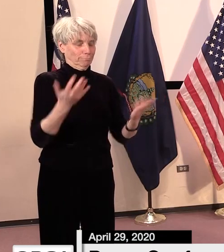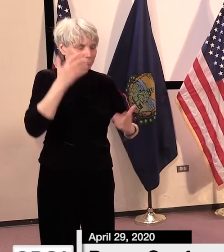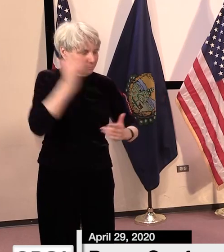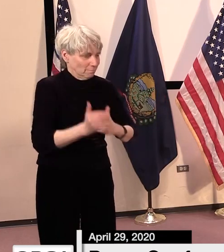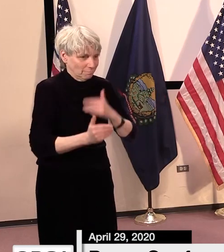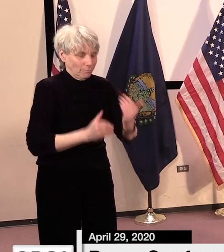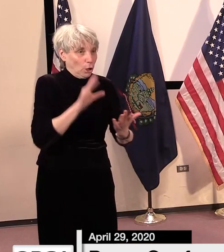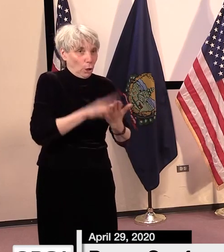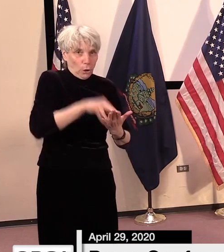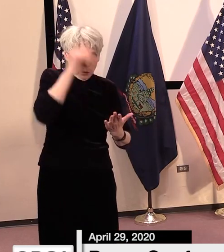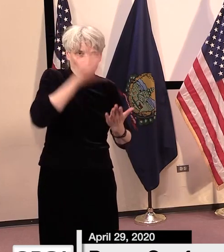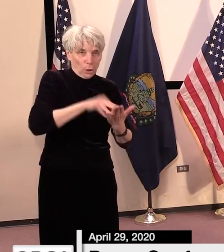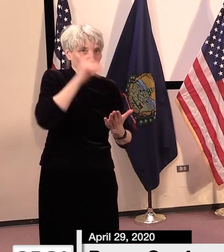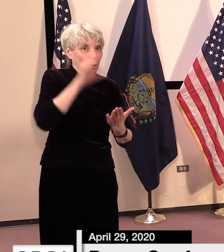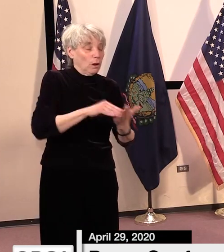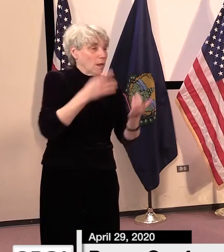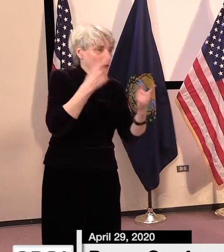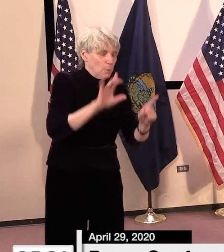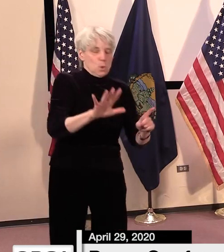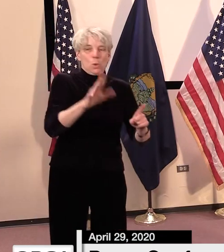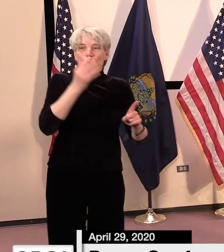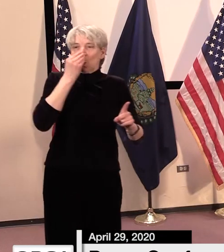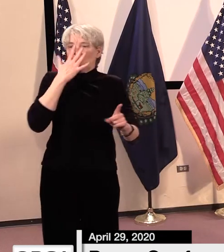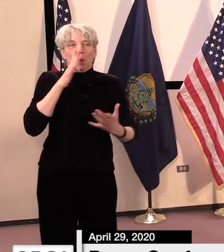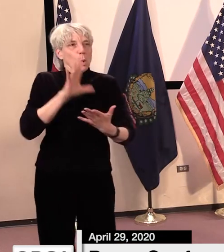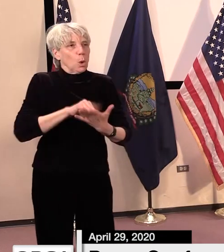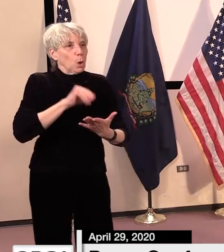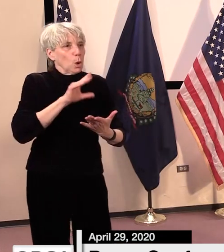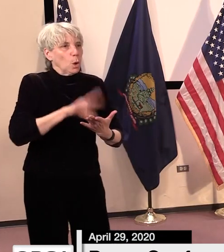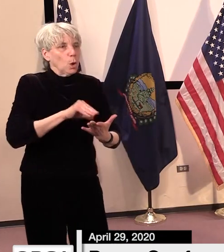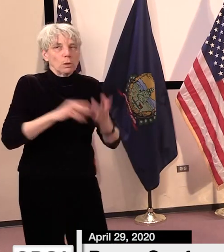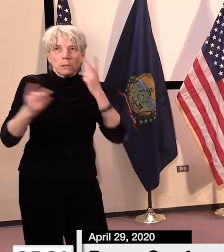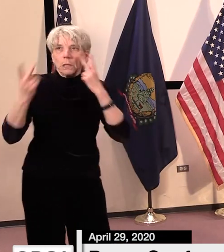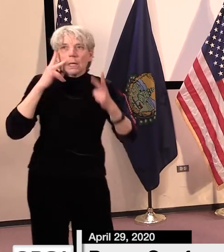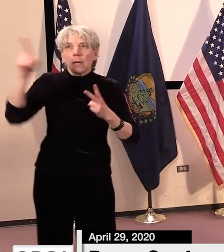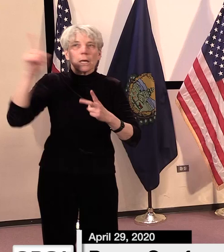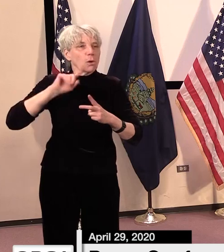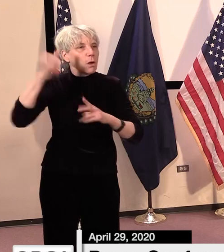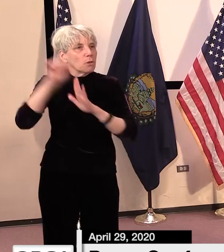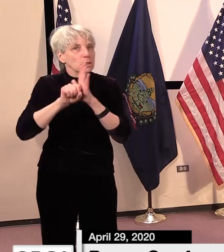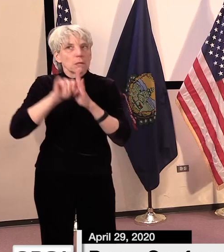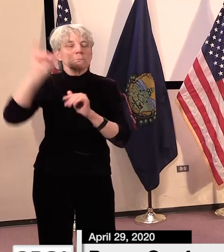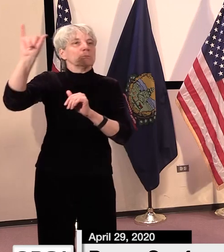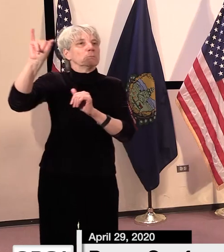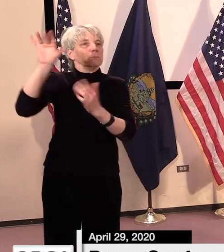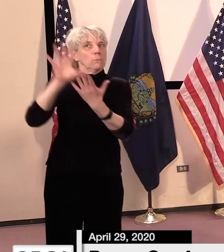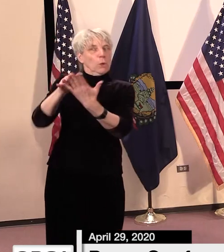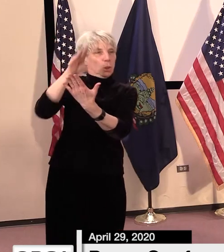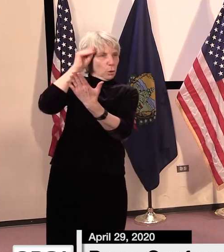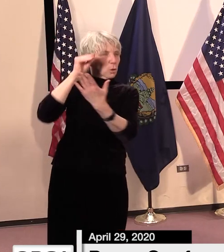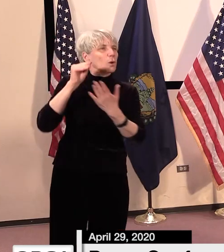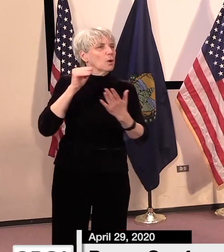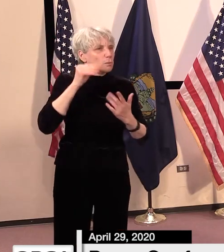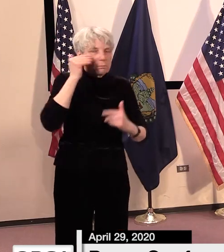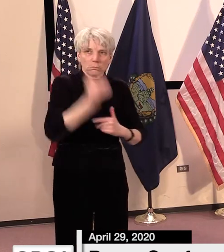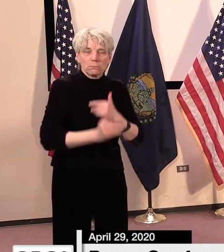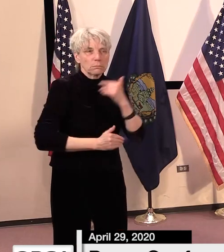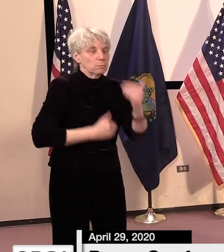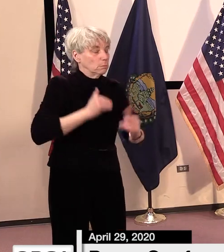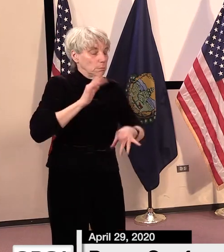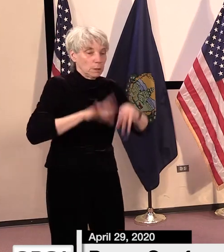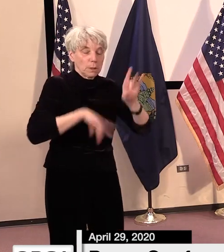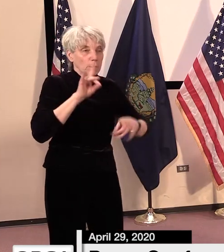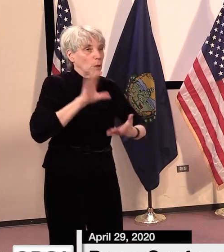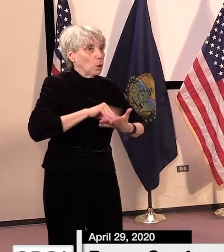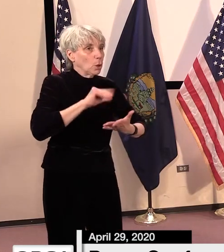do, we take whatever we learn from that event and try and do better in the future. And I'm sure that we'll learn a lot from